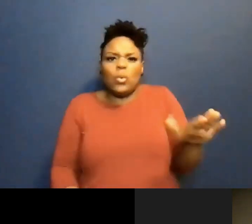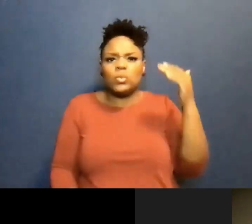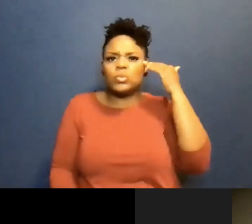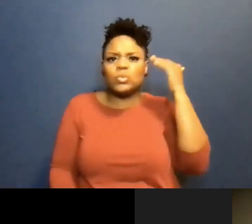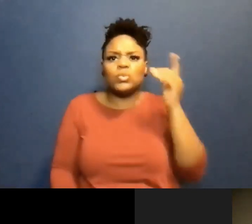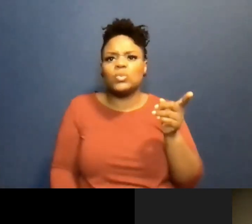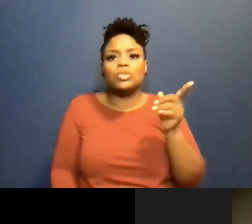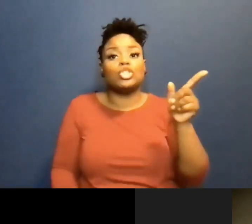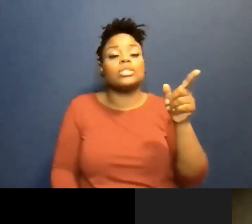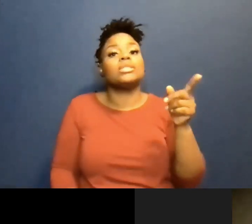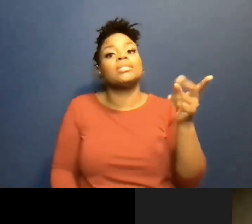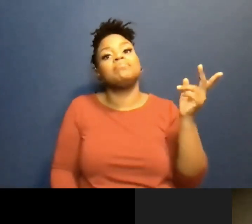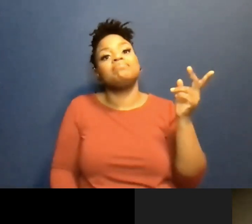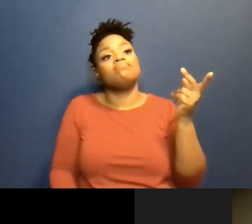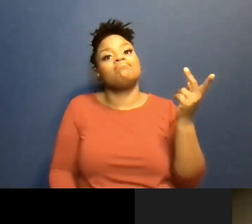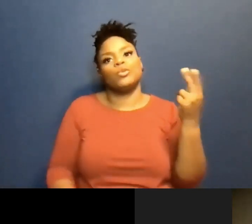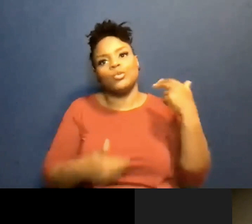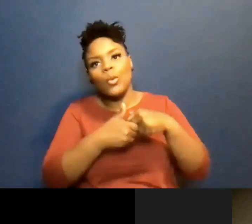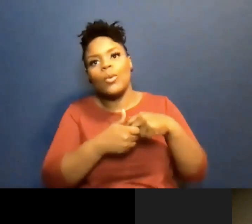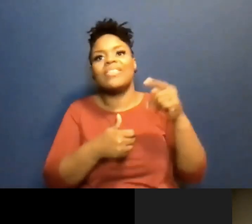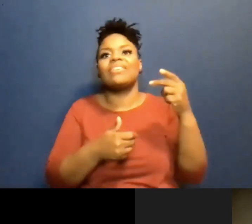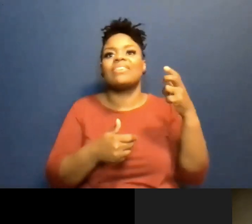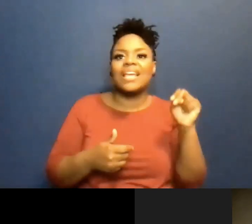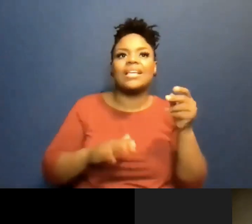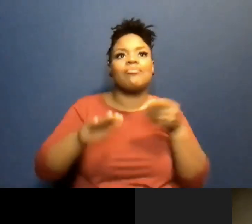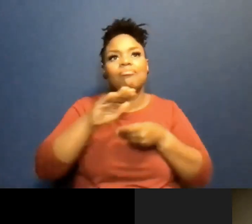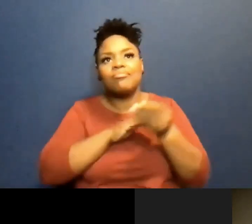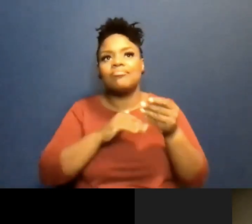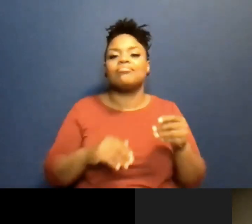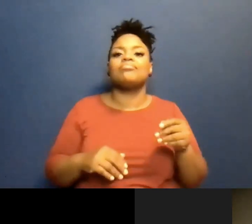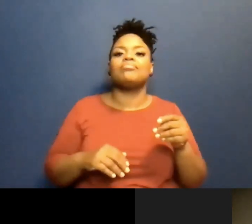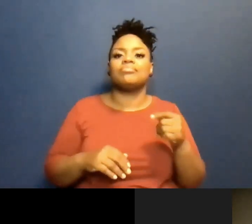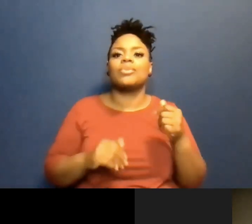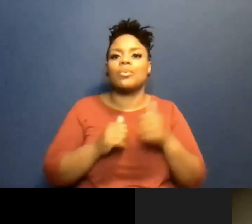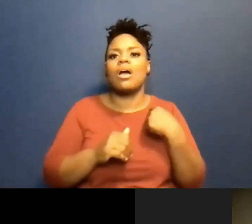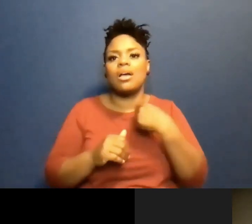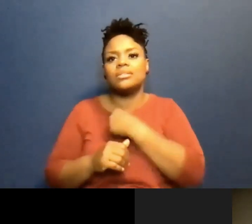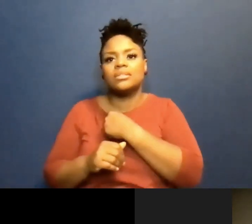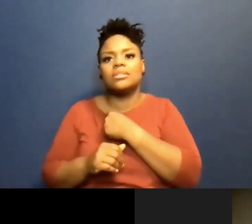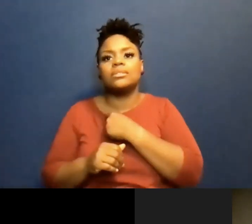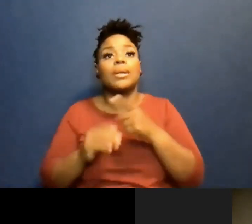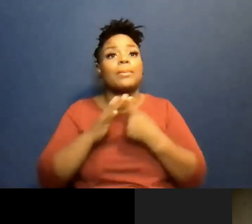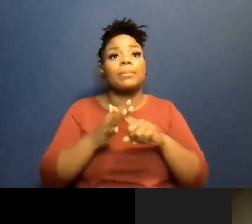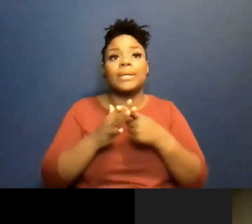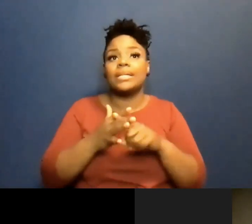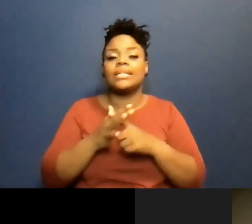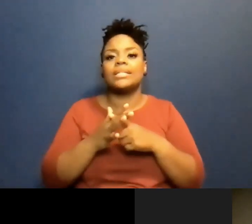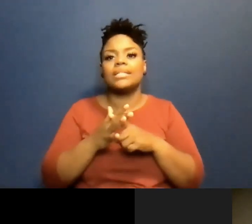to make that, I was completely on board immediately. It felt like it was the time for me to speak my truth,